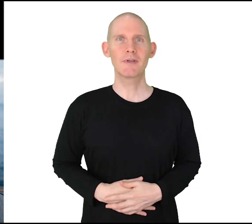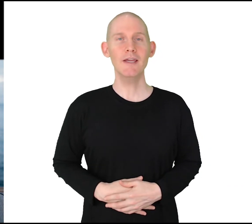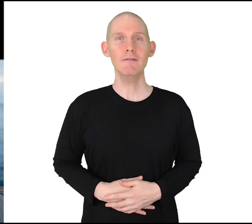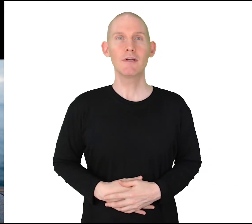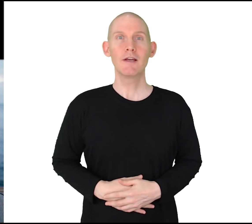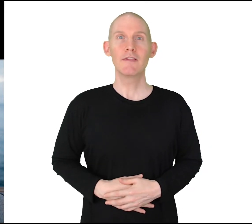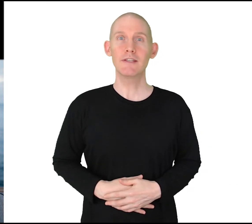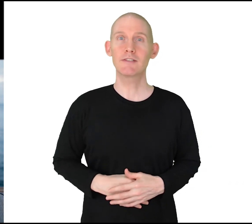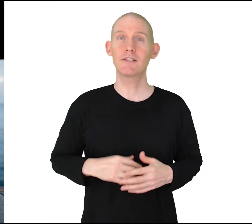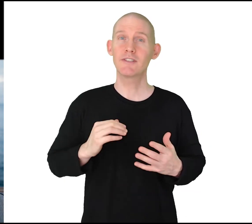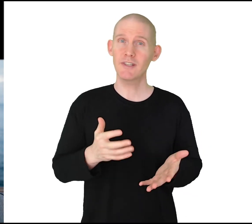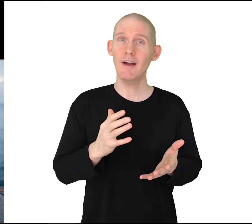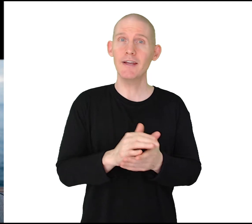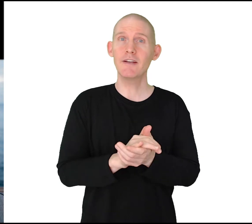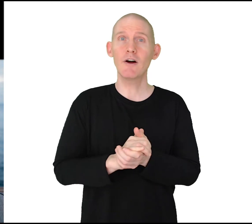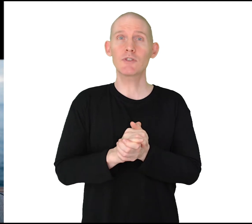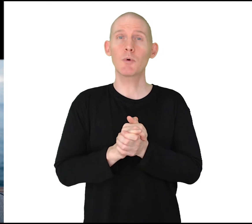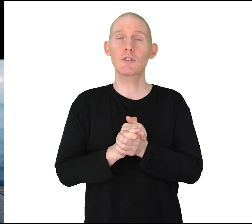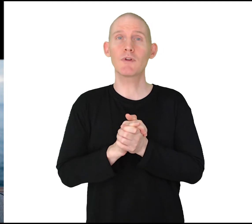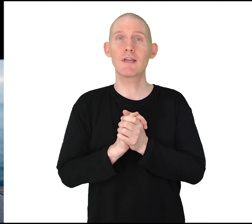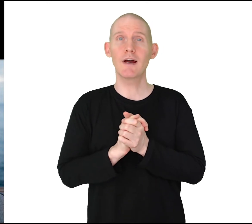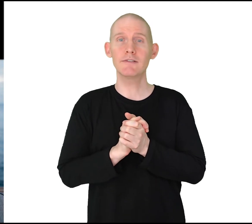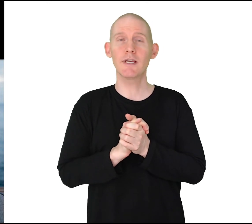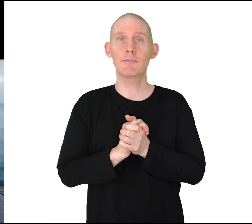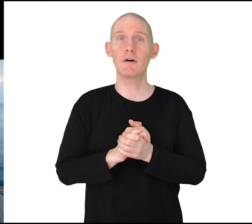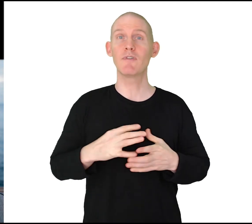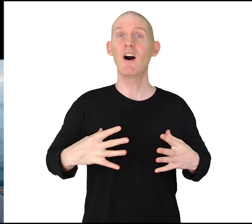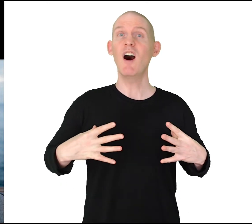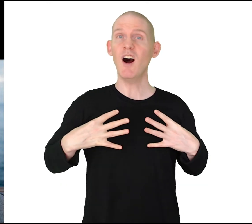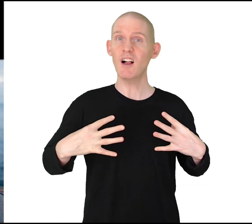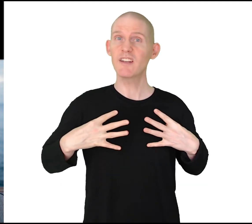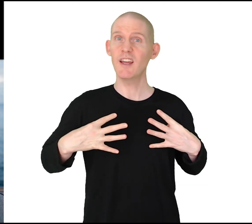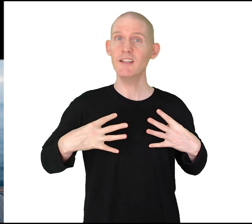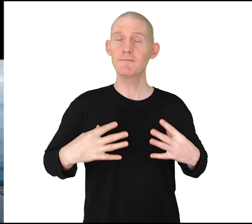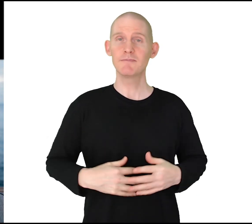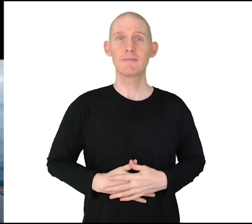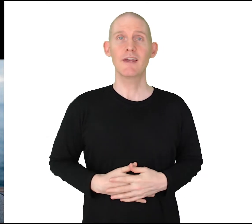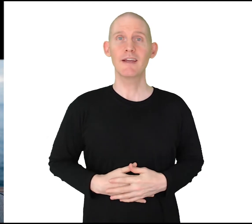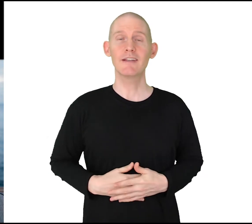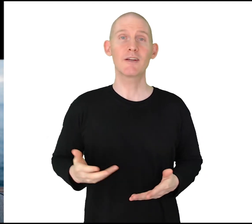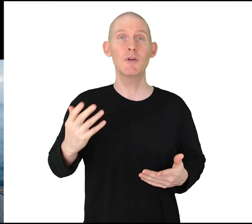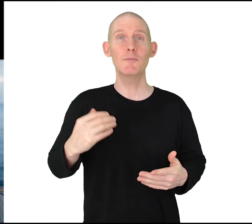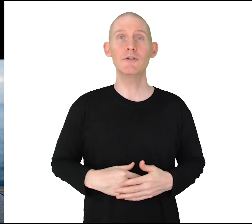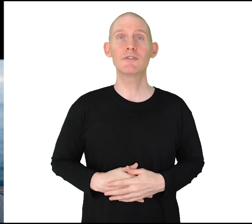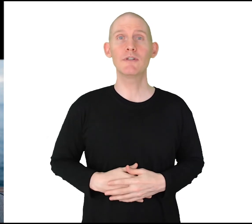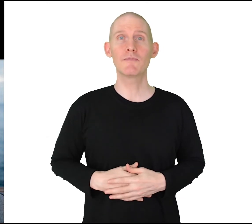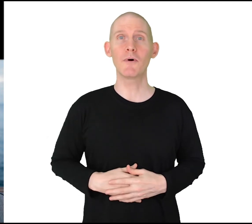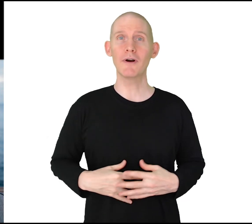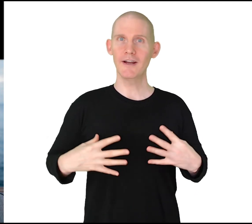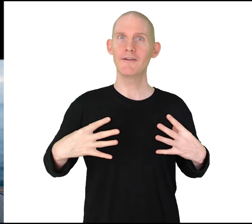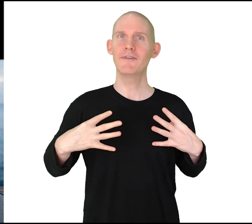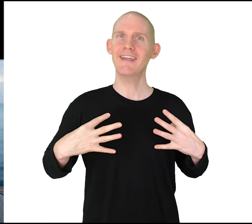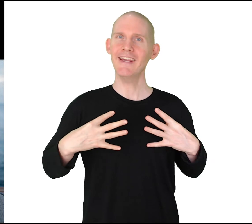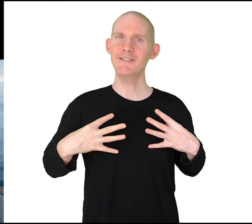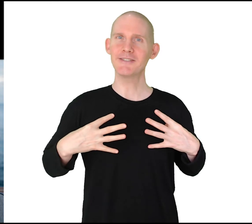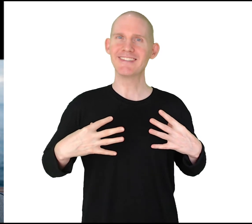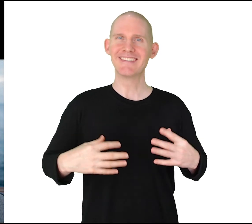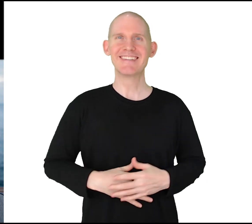Okay, this sign, it also works for the concept of holiday, and like we've been using it for vacation.